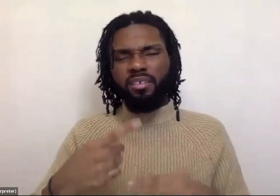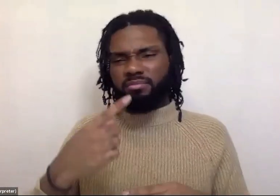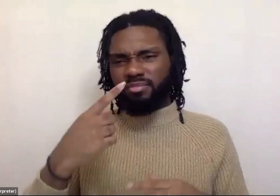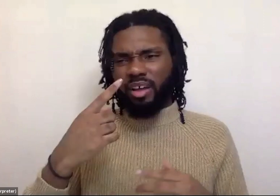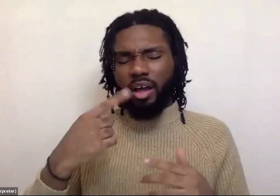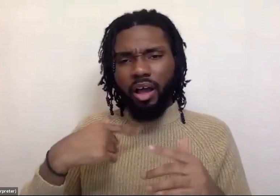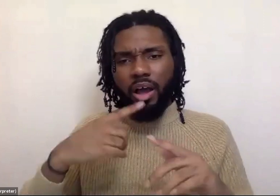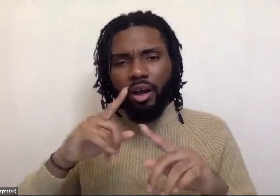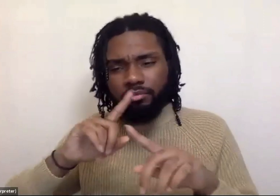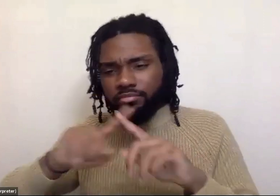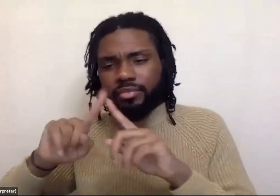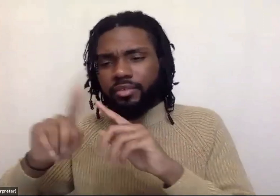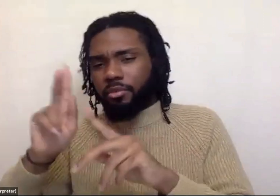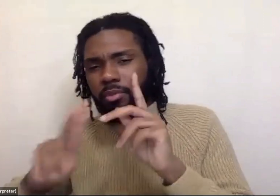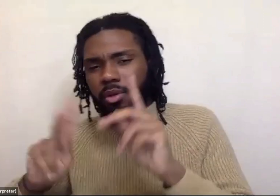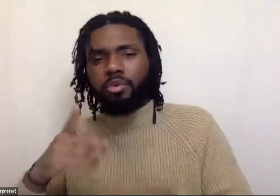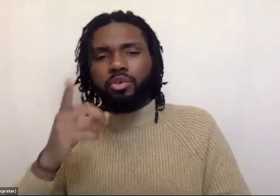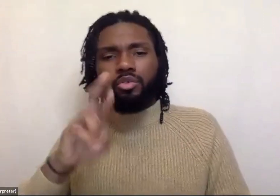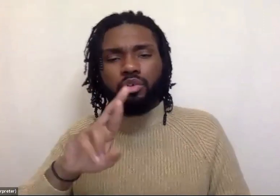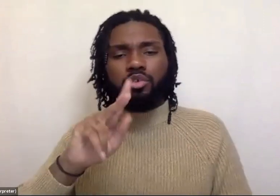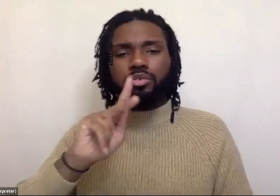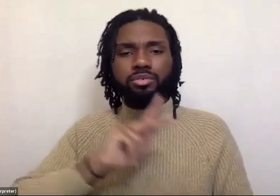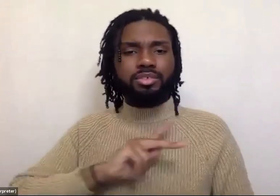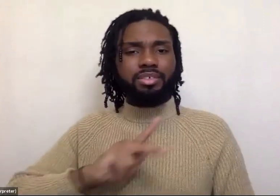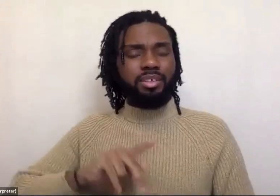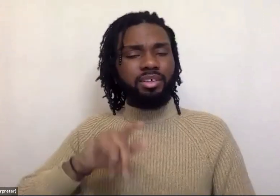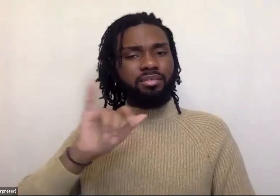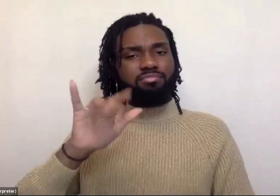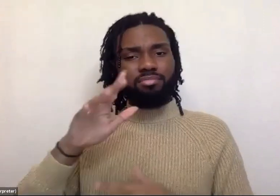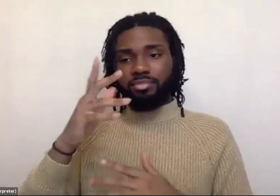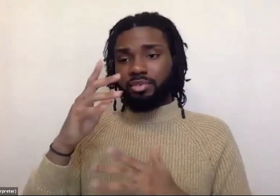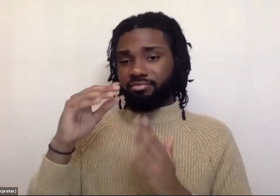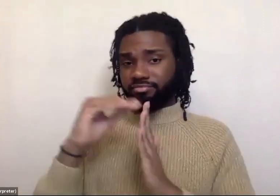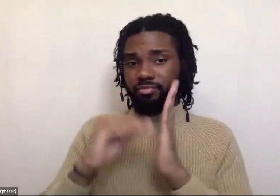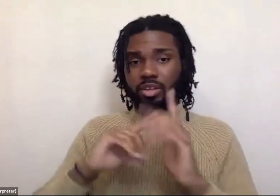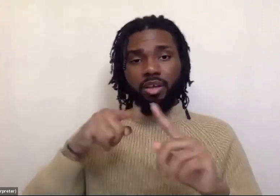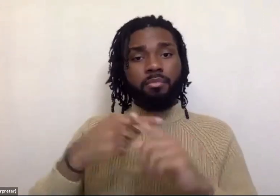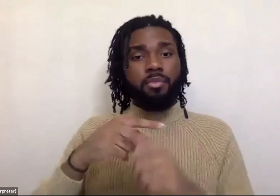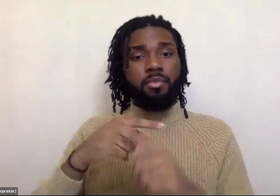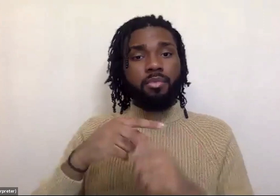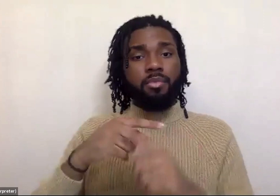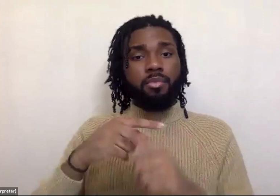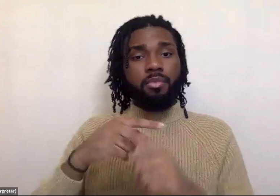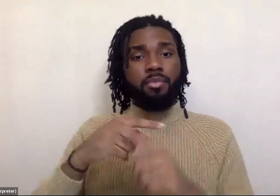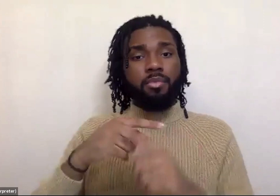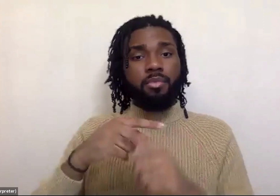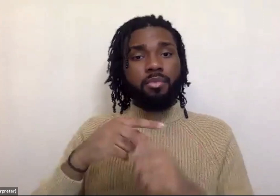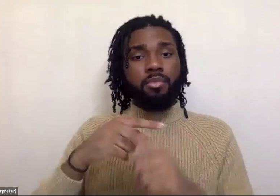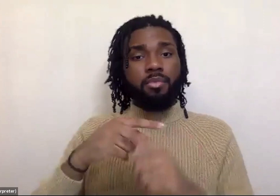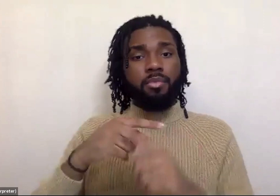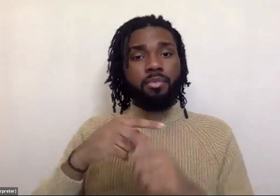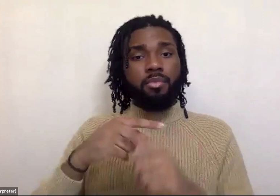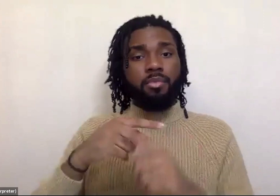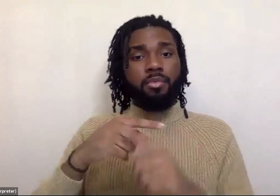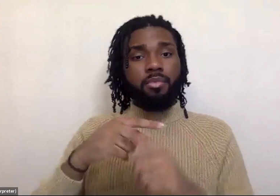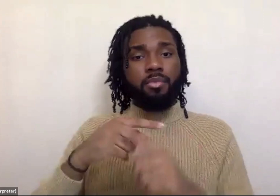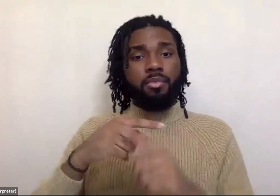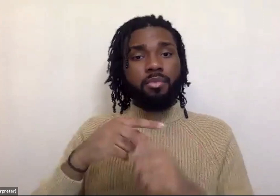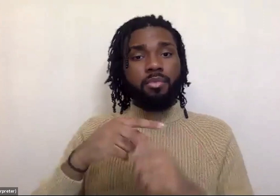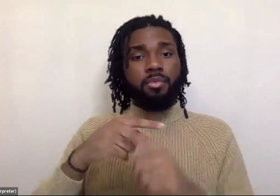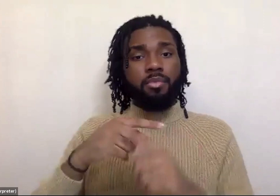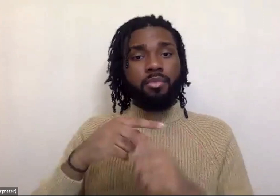Stride Toward Freedom, Dr. King's account of the bus boycott, Montgomery bus boycott. And I find the name of Joanne Robinson, head of the Women's Political